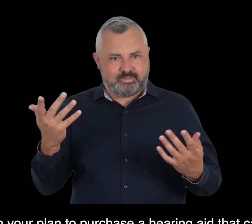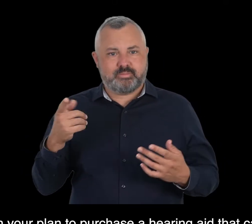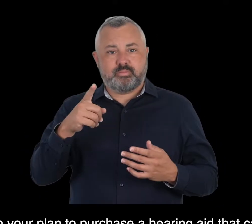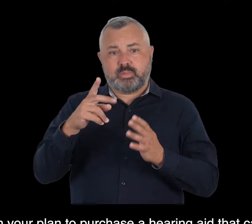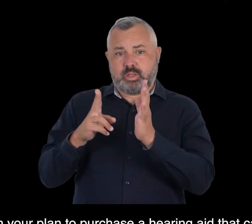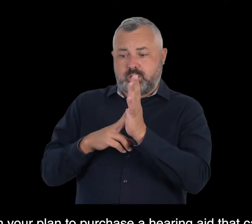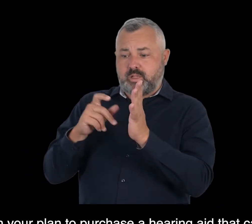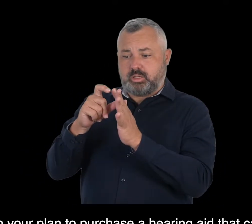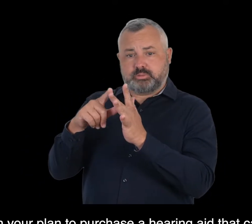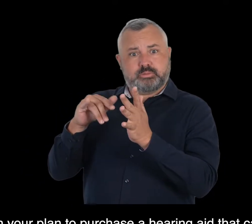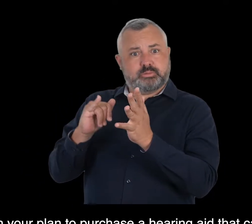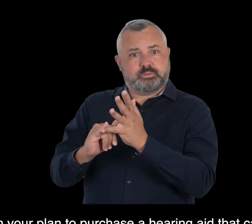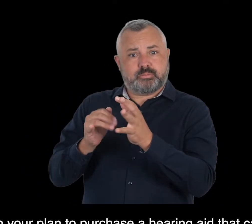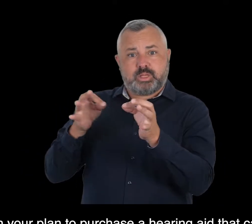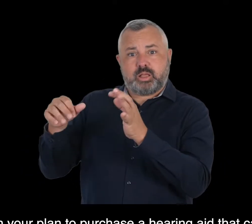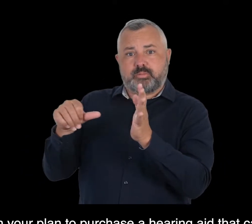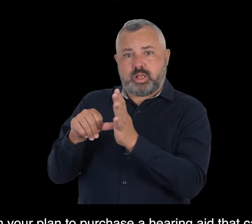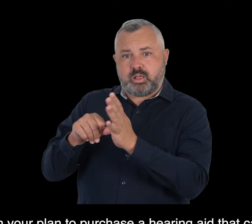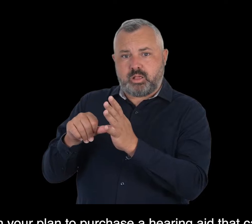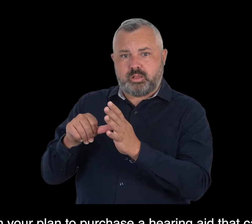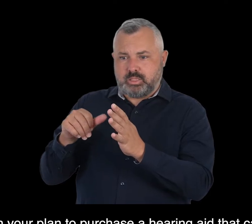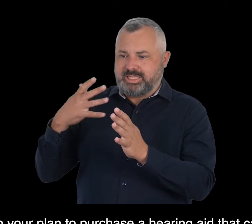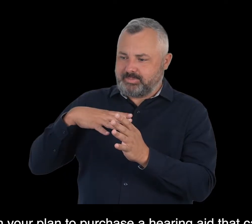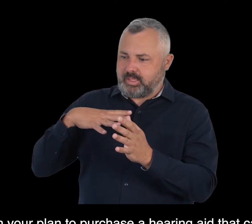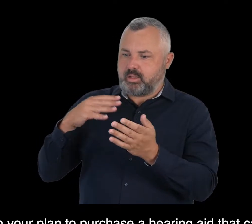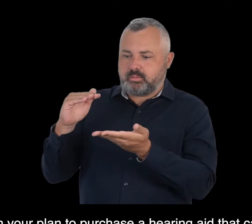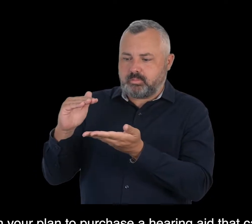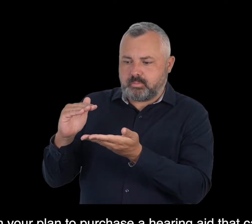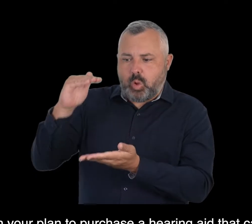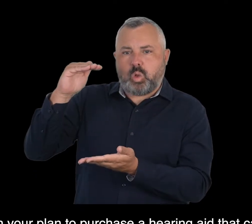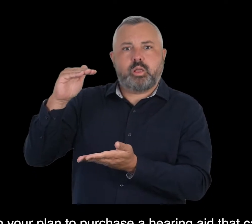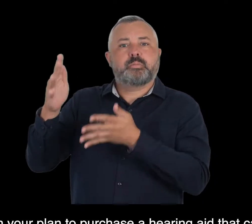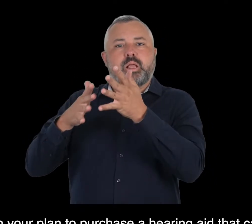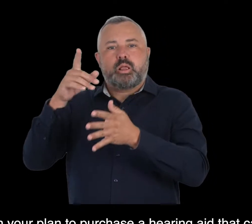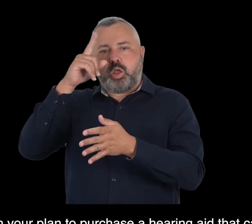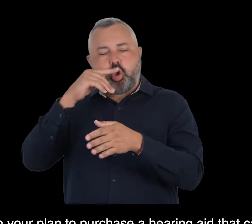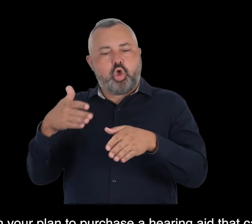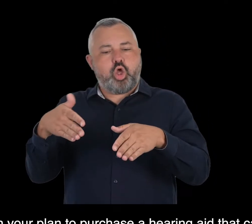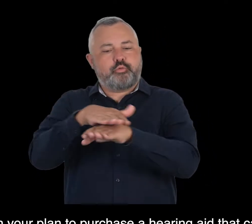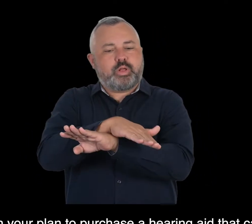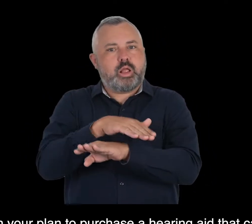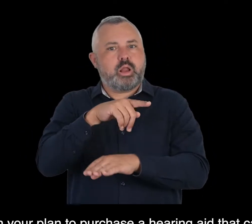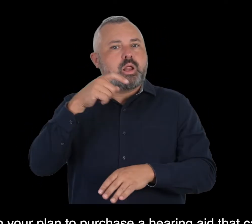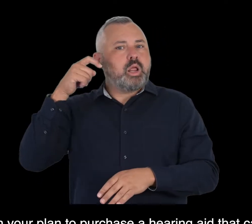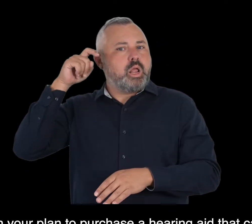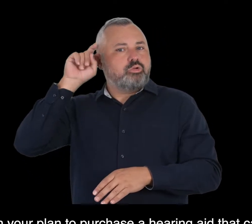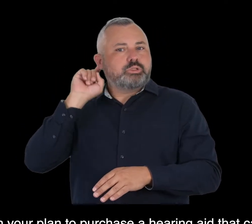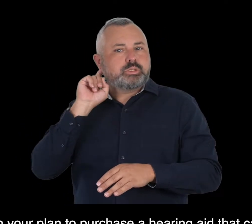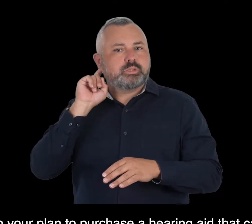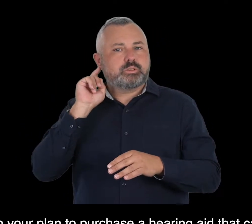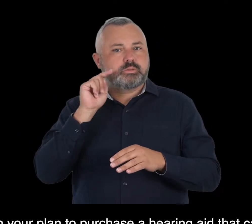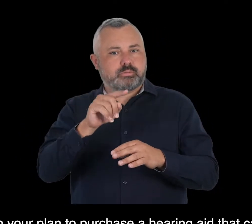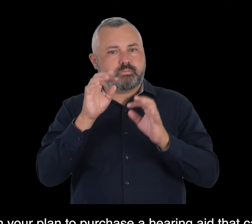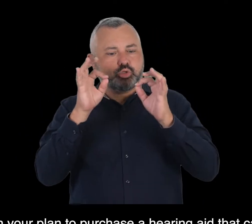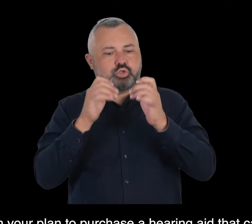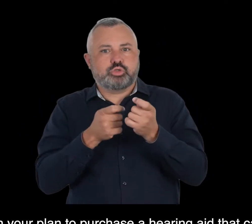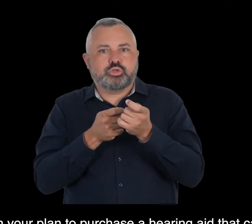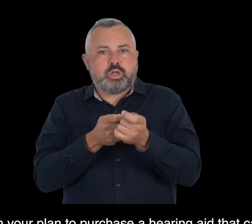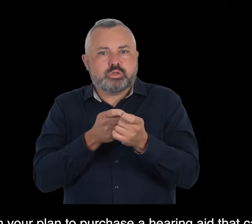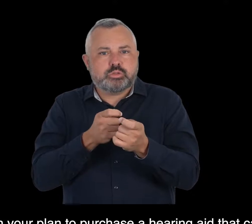Step 1. What do you want? Funding in your plan to purchase a hearing aid that